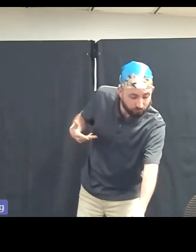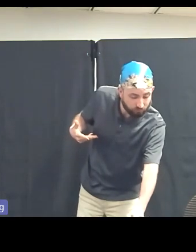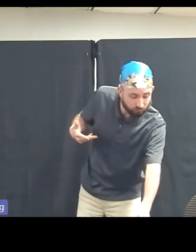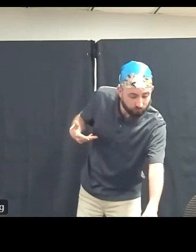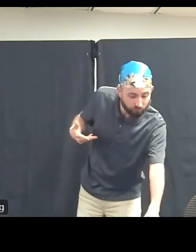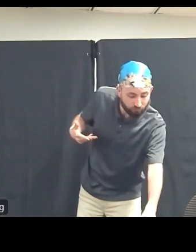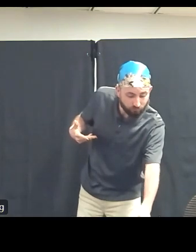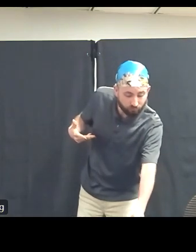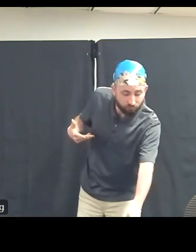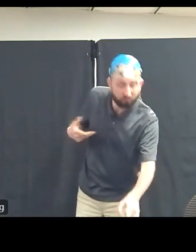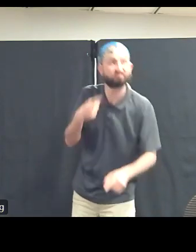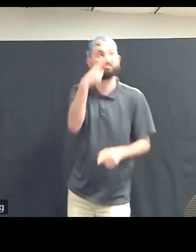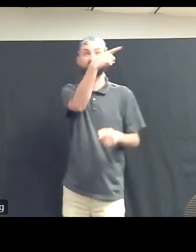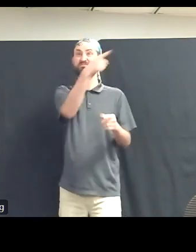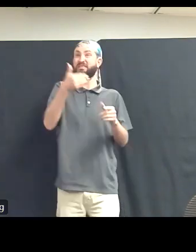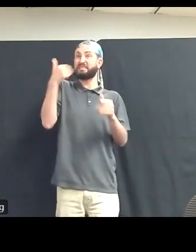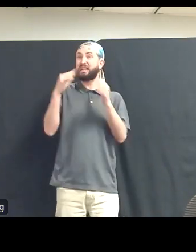again.